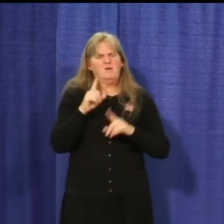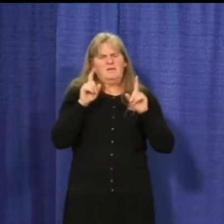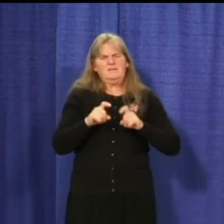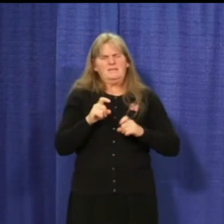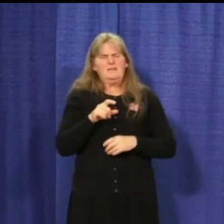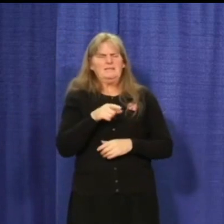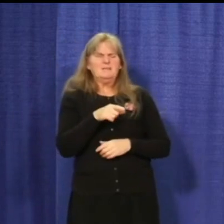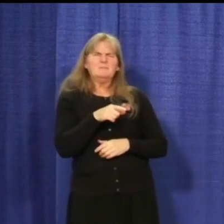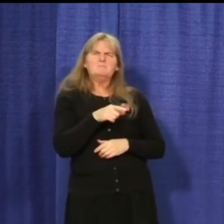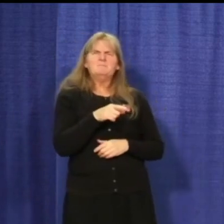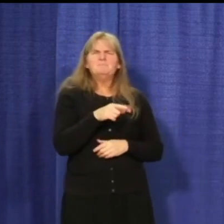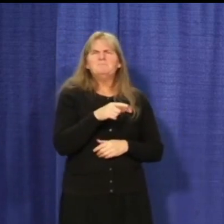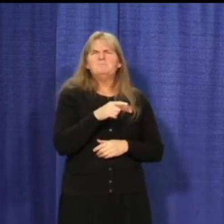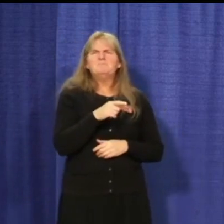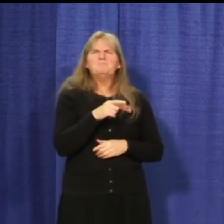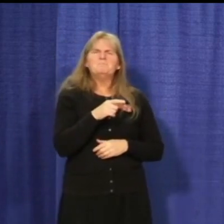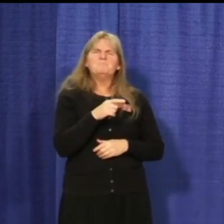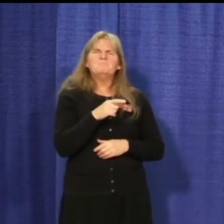was done